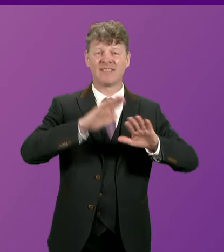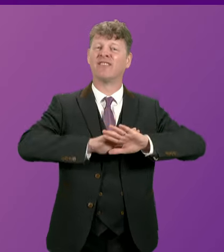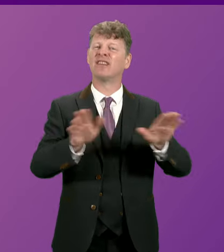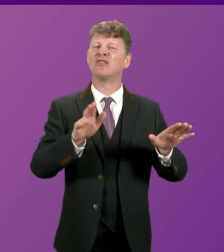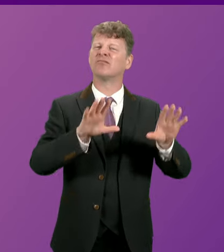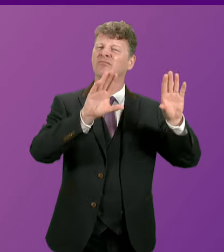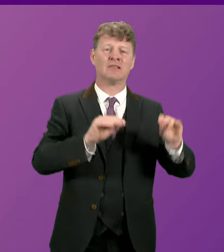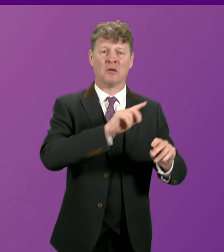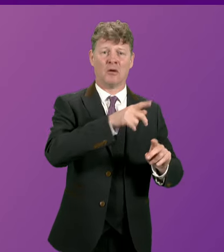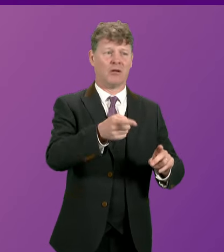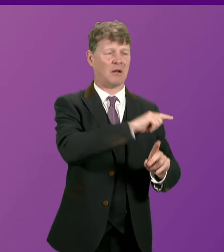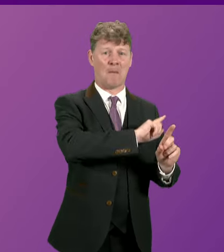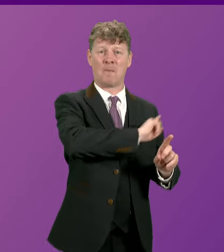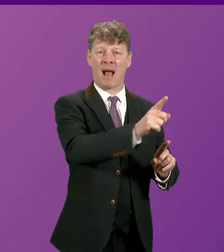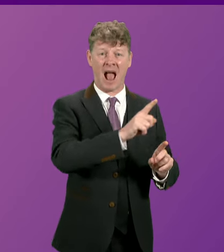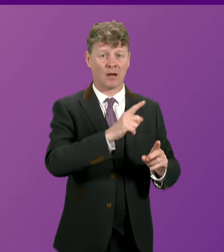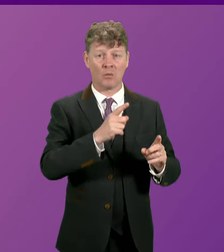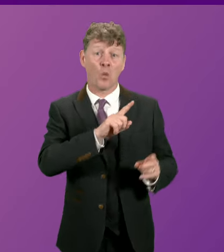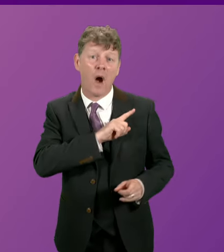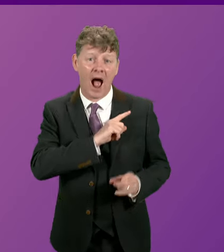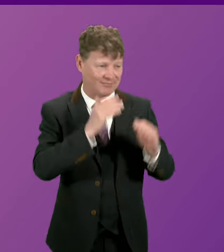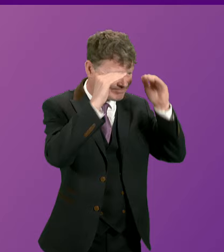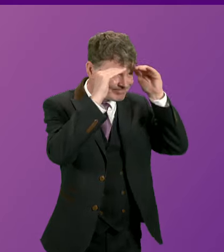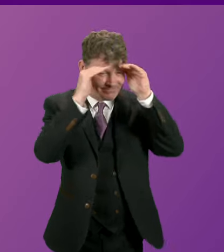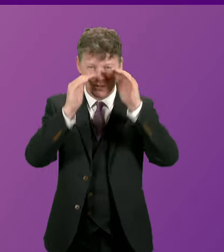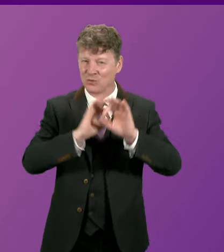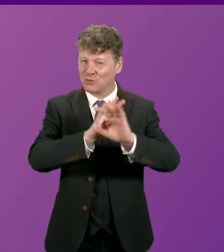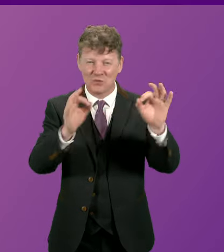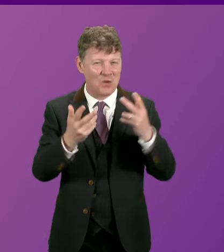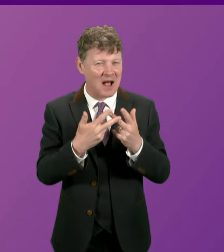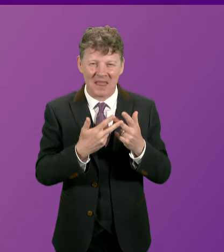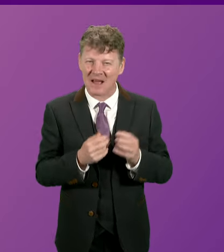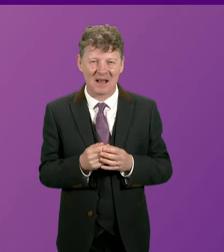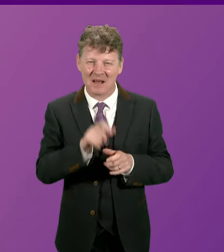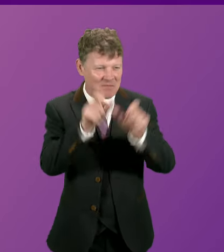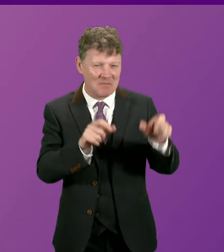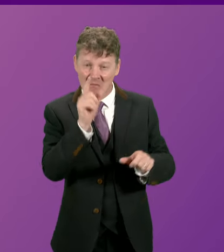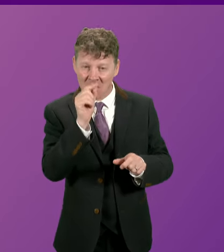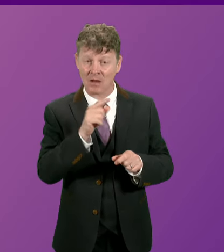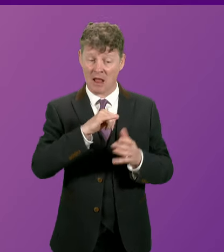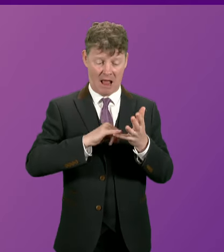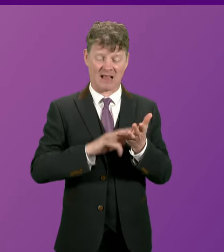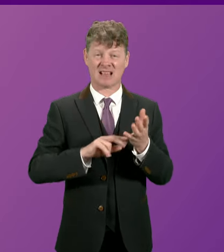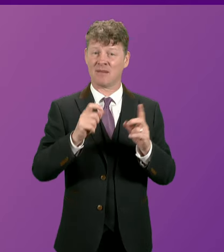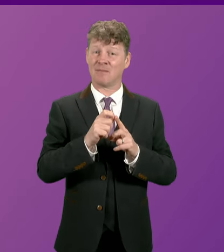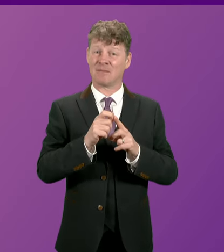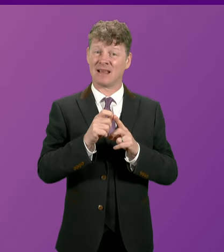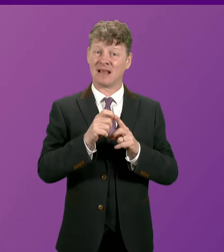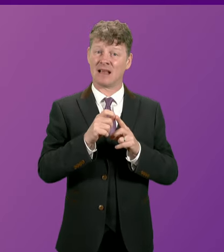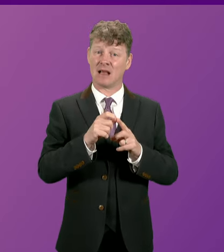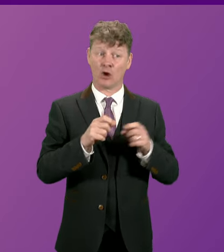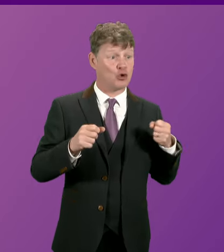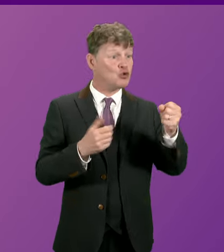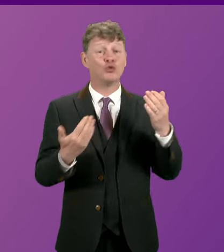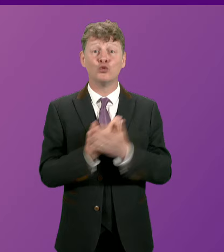literally there is nobody else. The SNP's man for the future is their failed leader from the past,